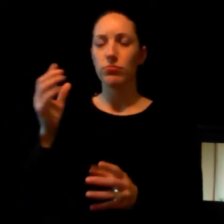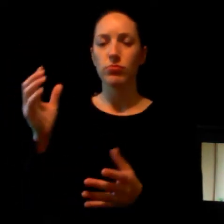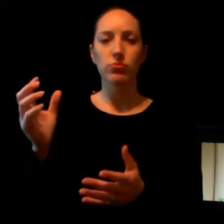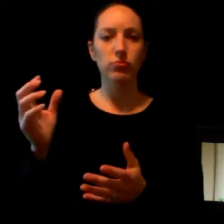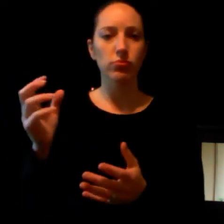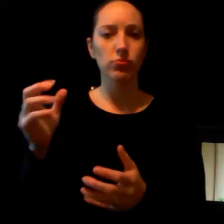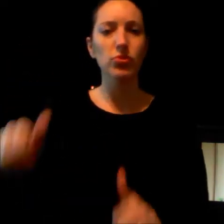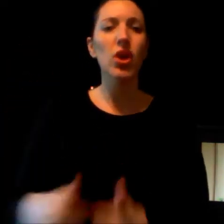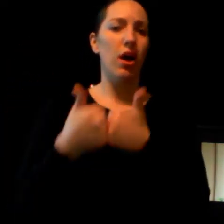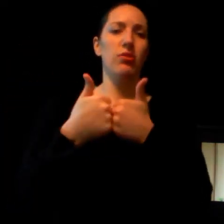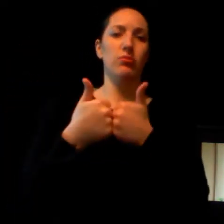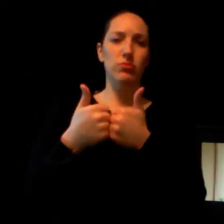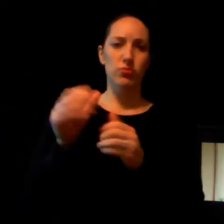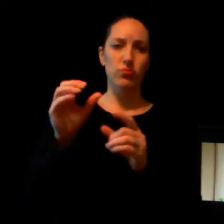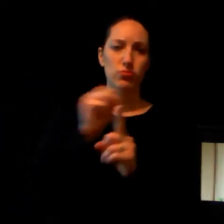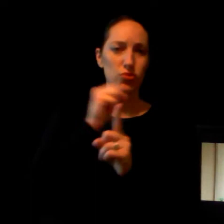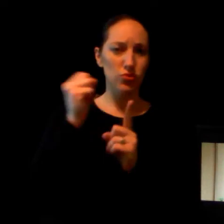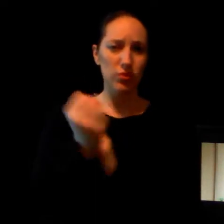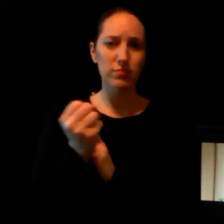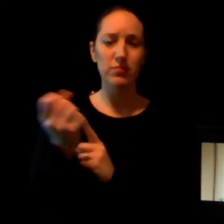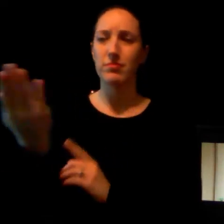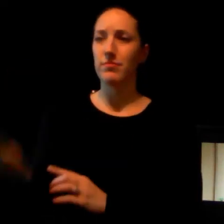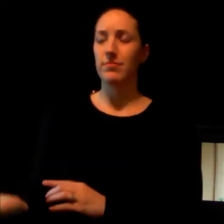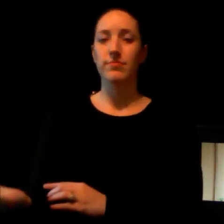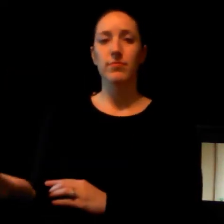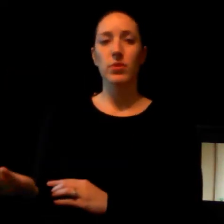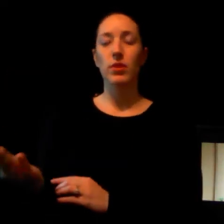are reminded of their courage and their valor.